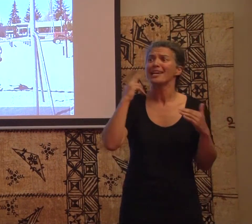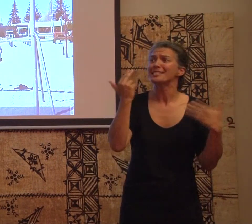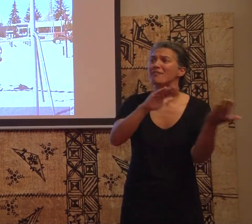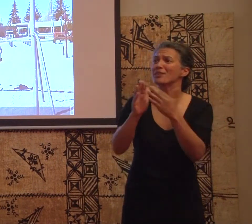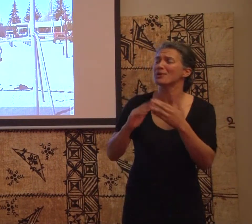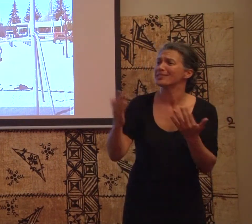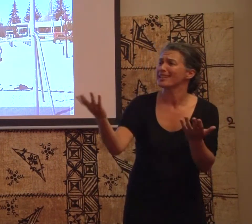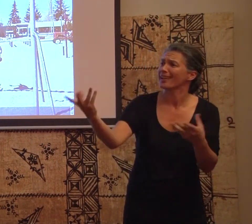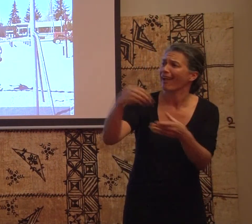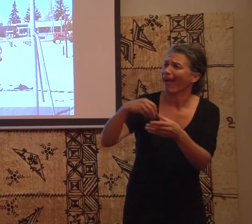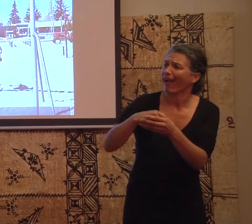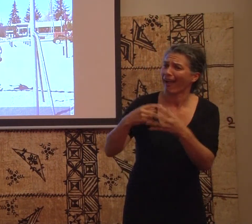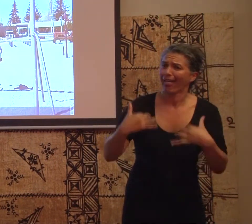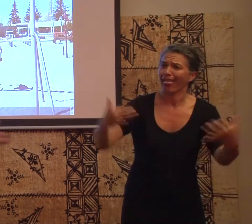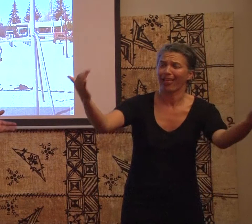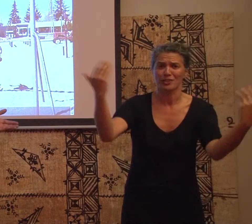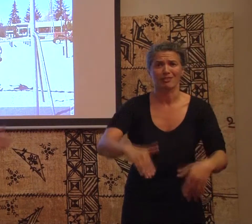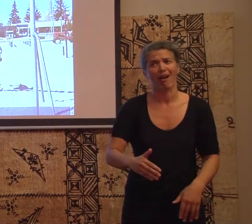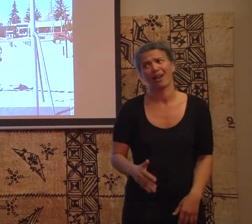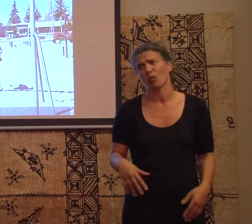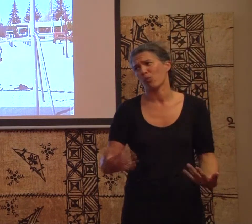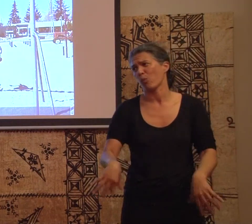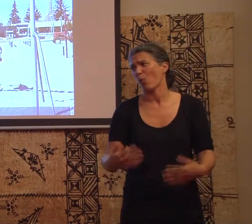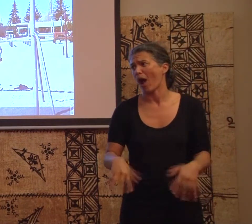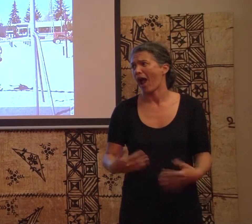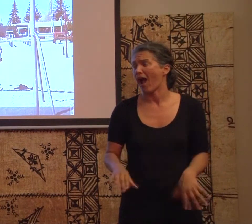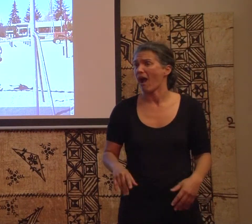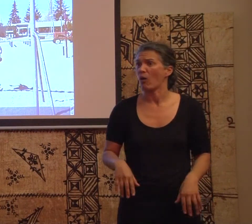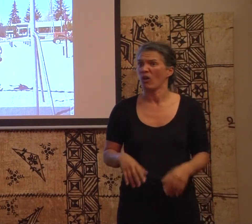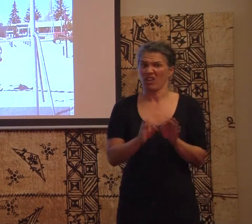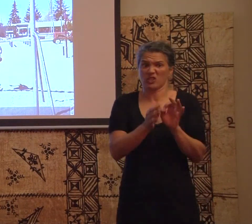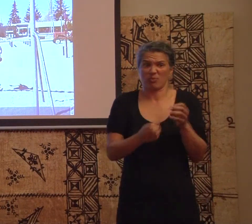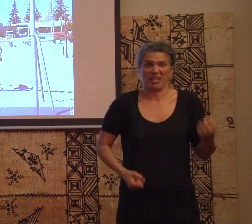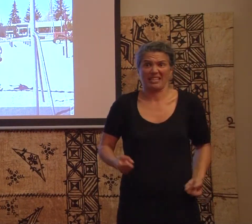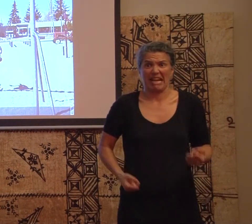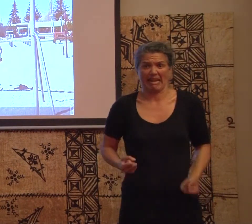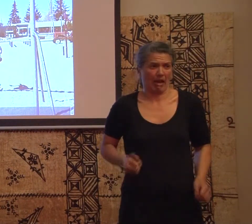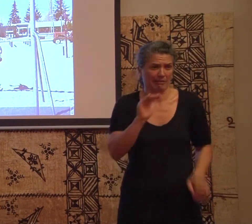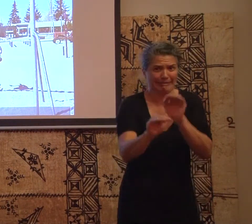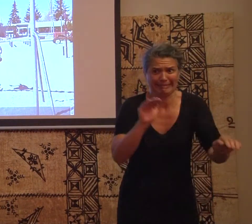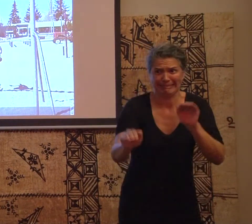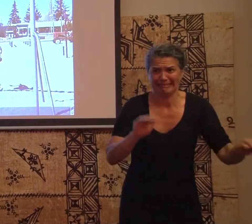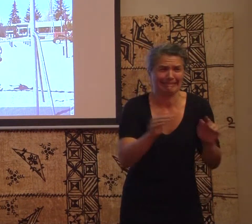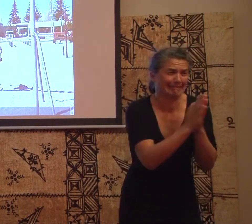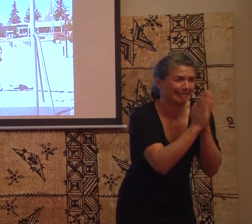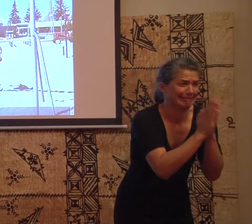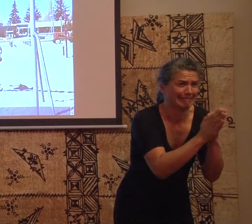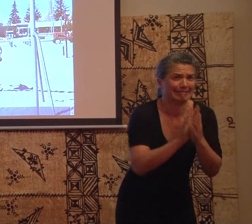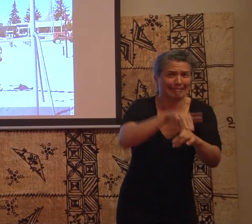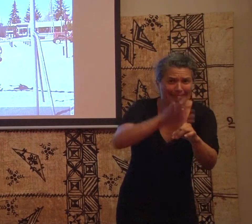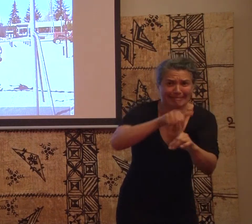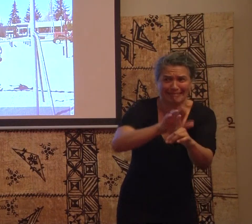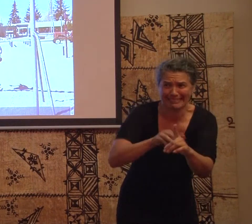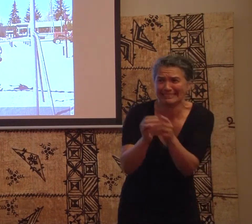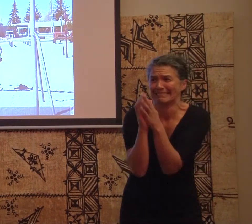for coming out tonight. Big thank you to Tanya, who organised all the speakers. Which is a big